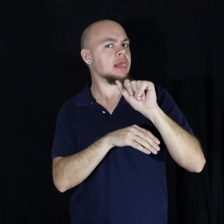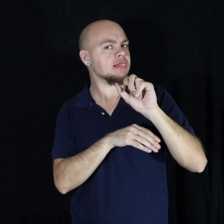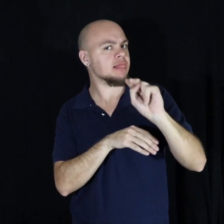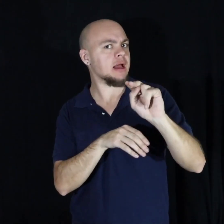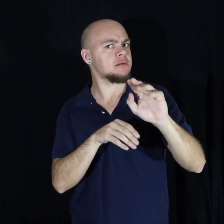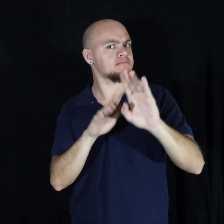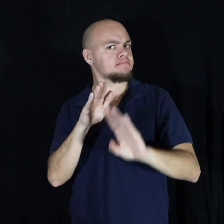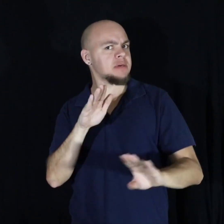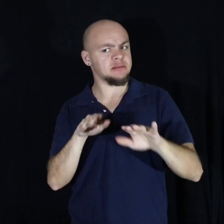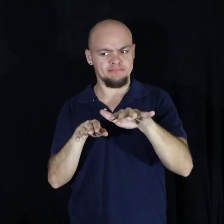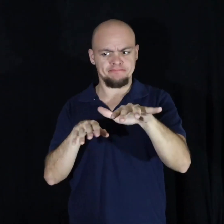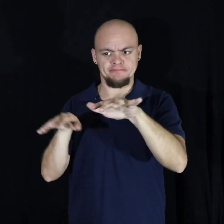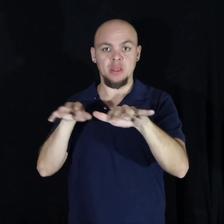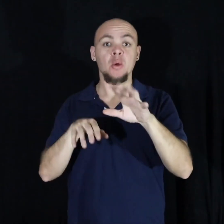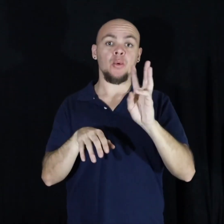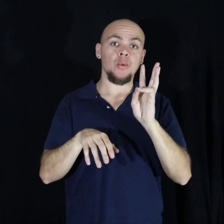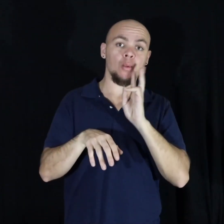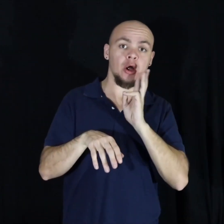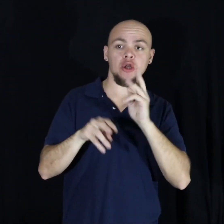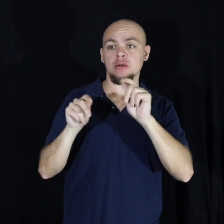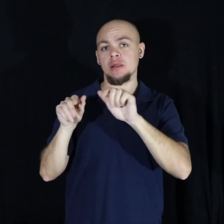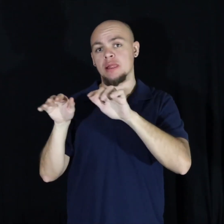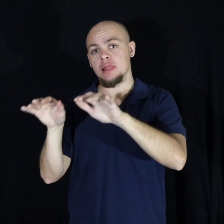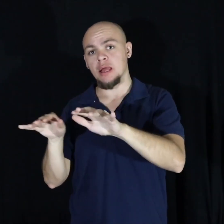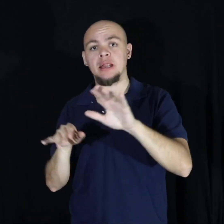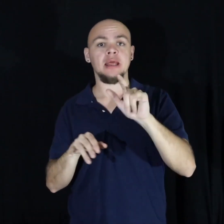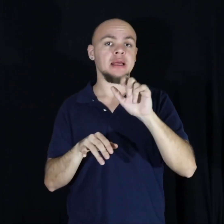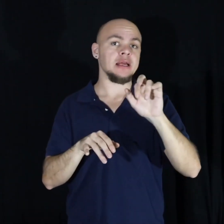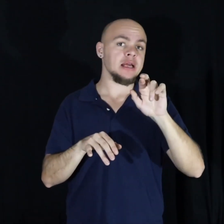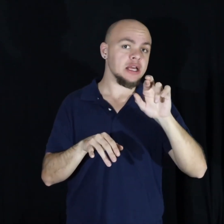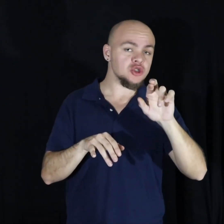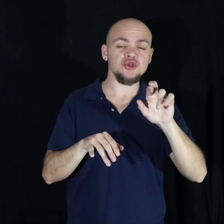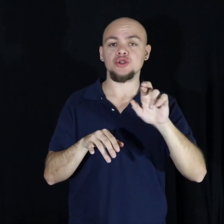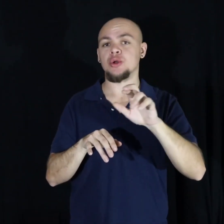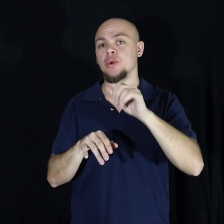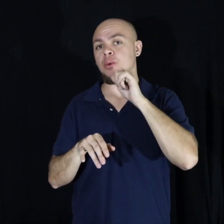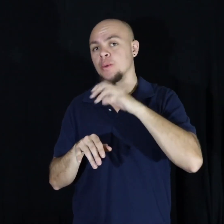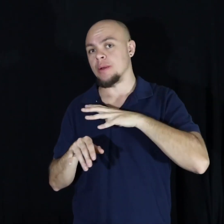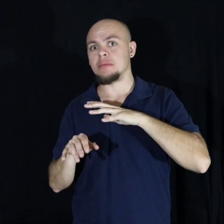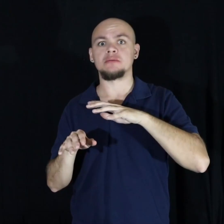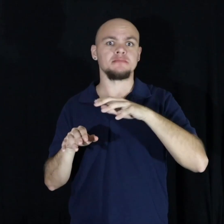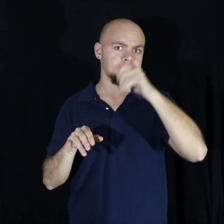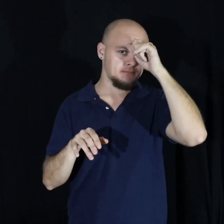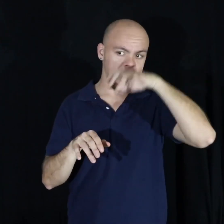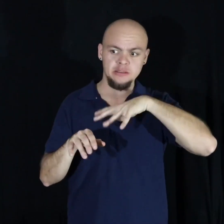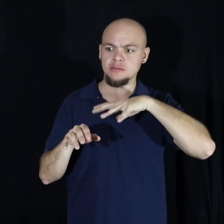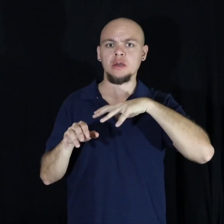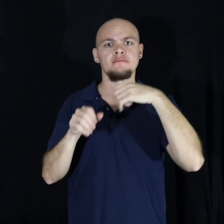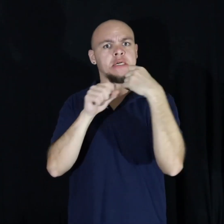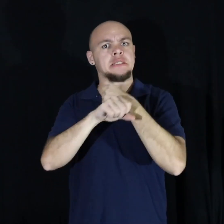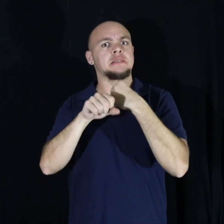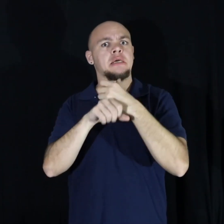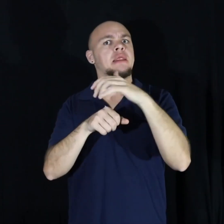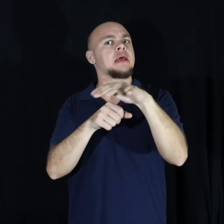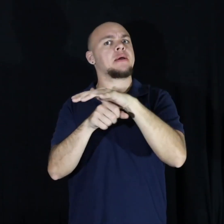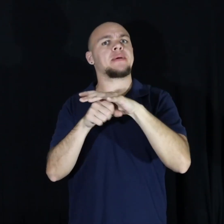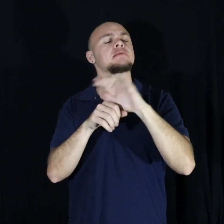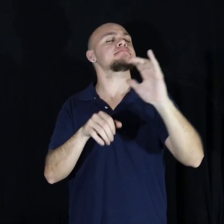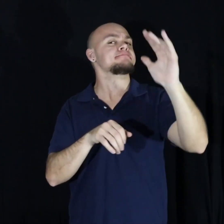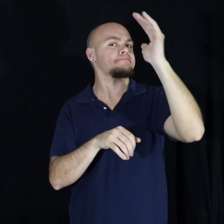Although water, land, pasture, camels, and women were fiercely fought, the surrounding zones were